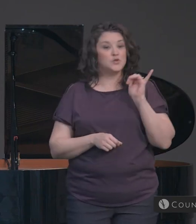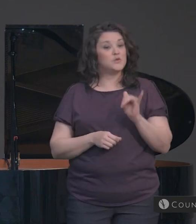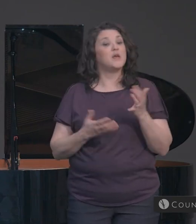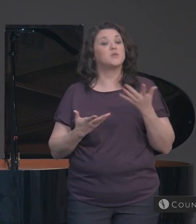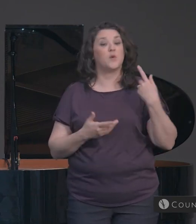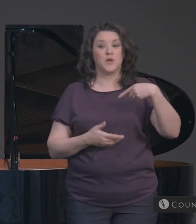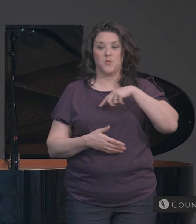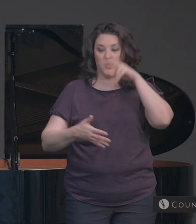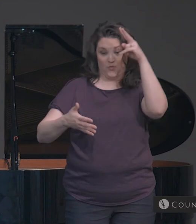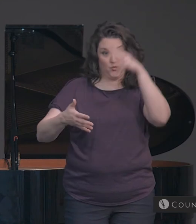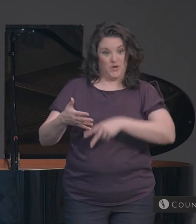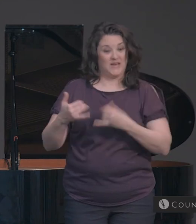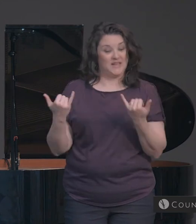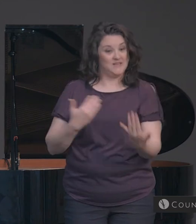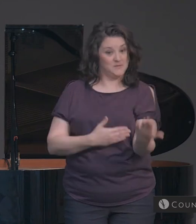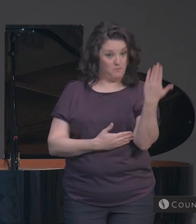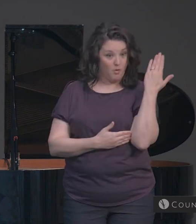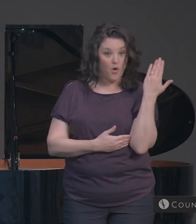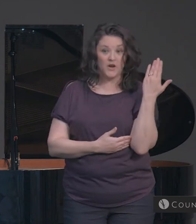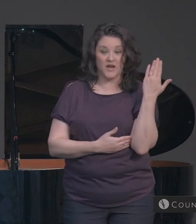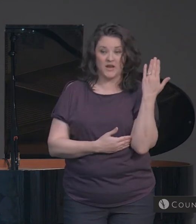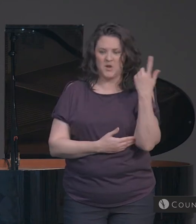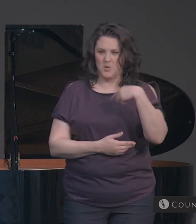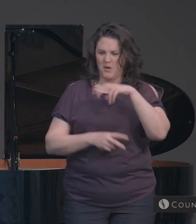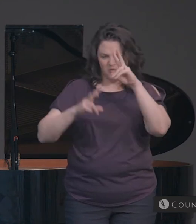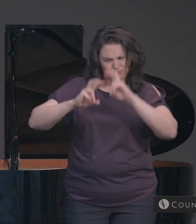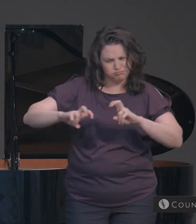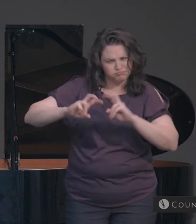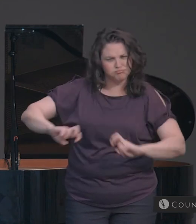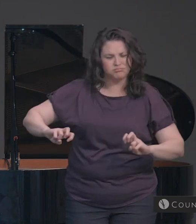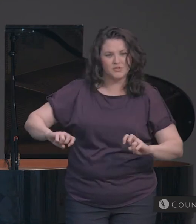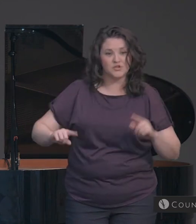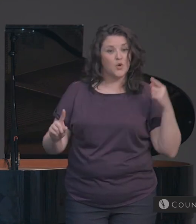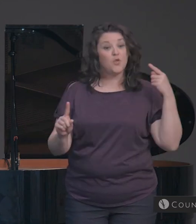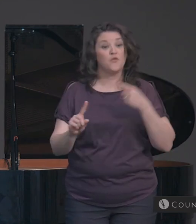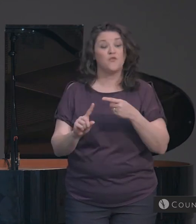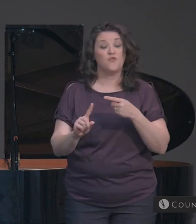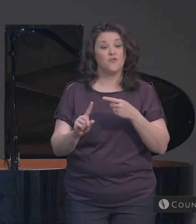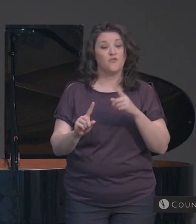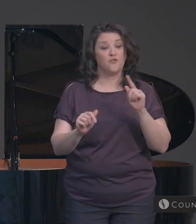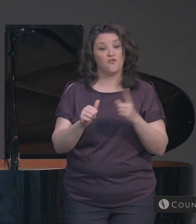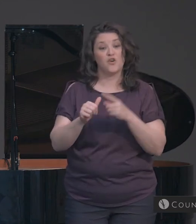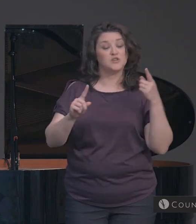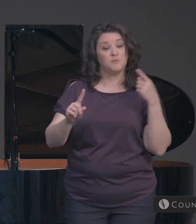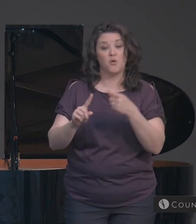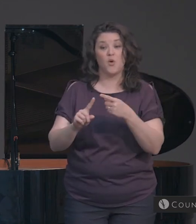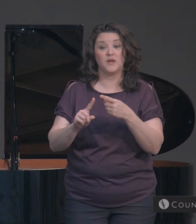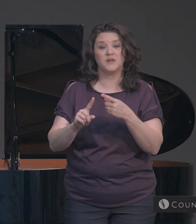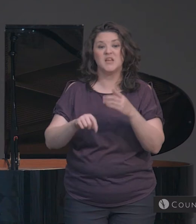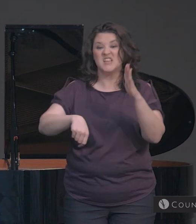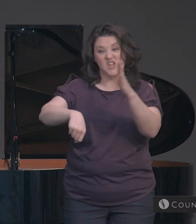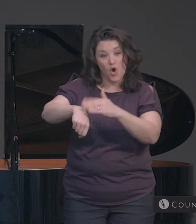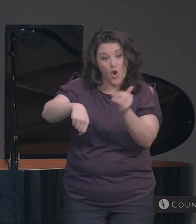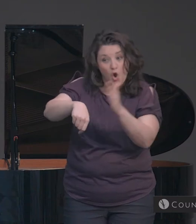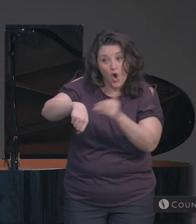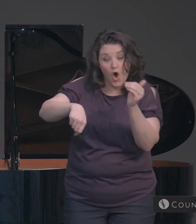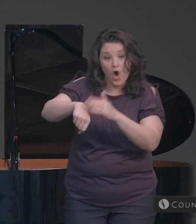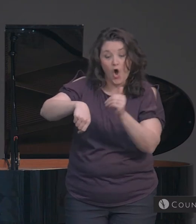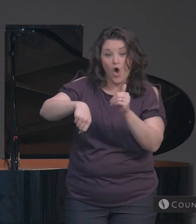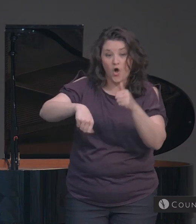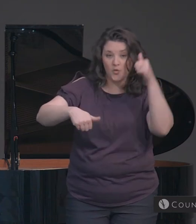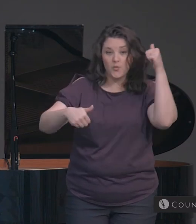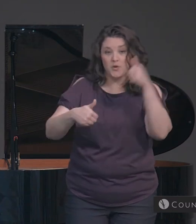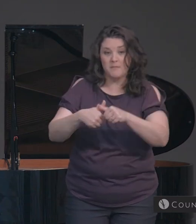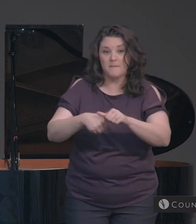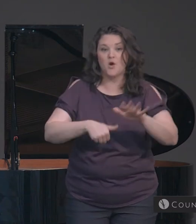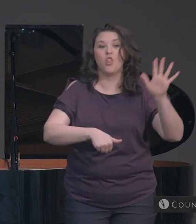we'll be looking at this morning as we unpack our outline. So our first point is this: there's a call to remember the